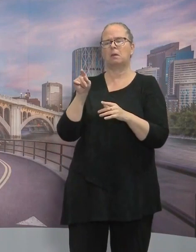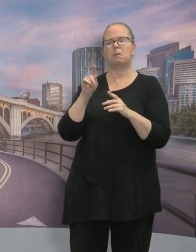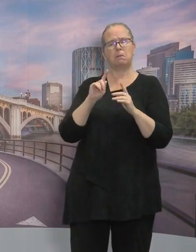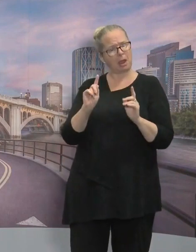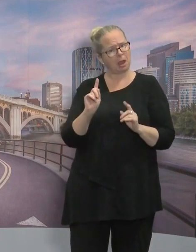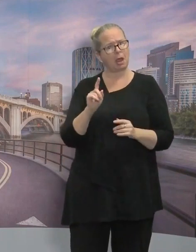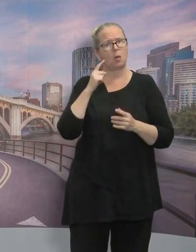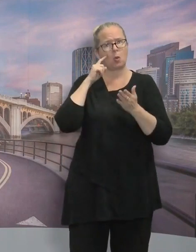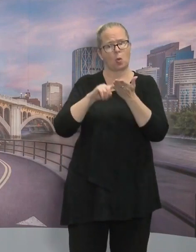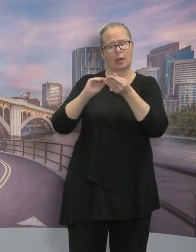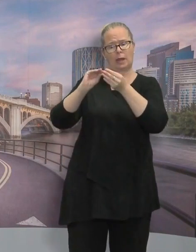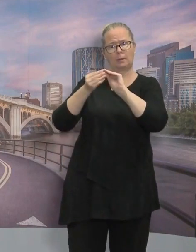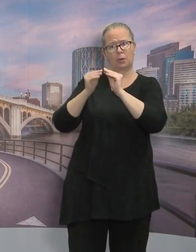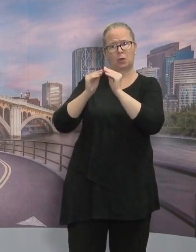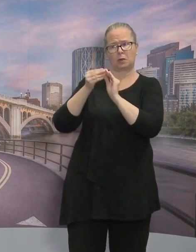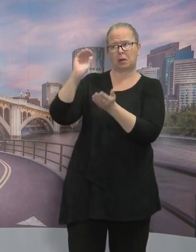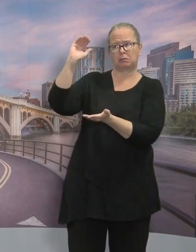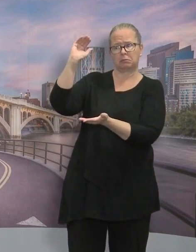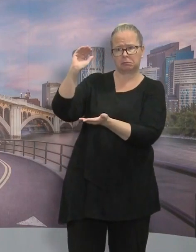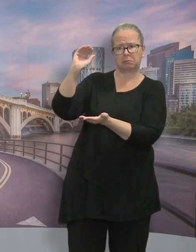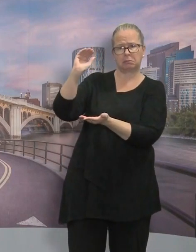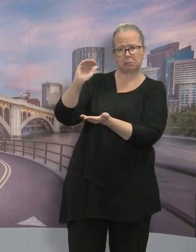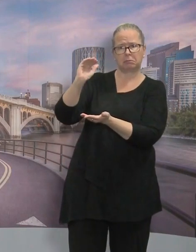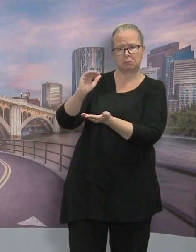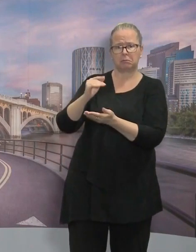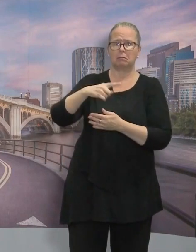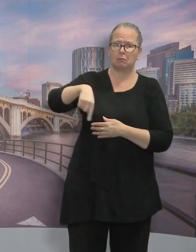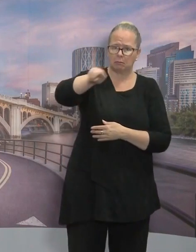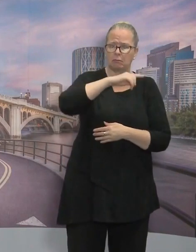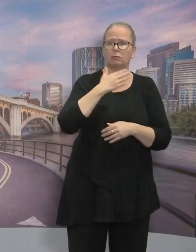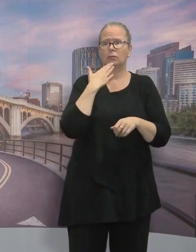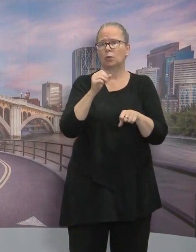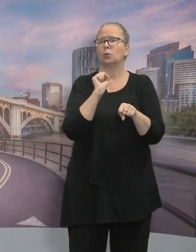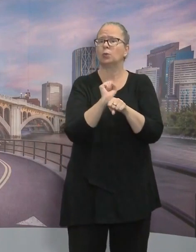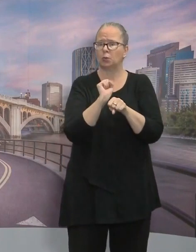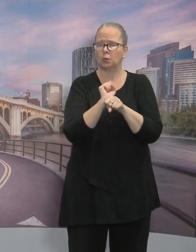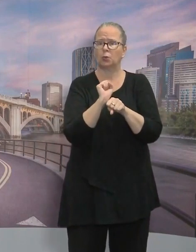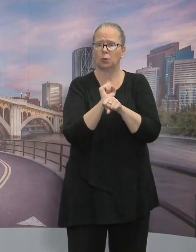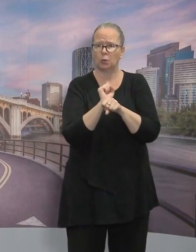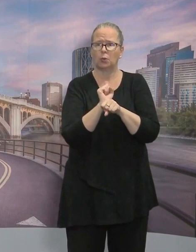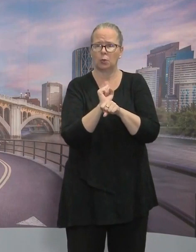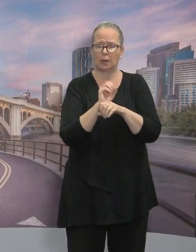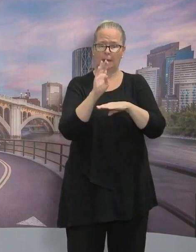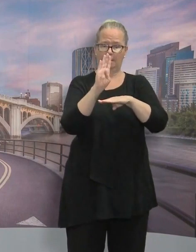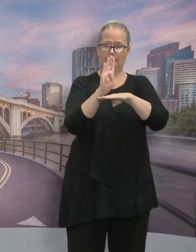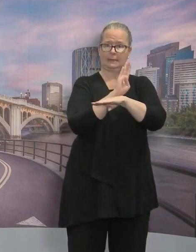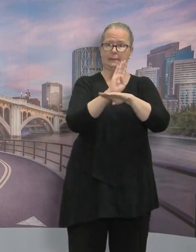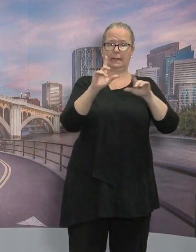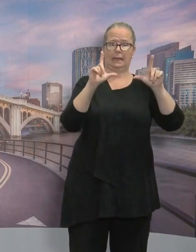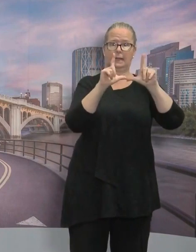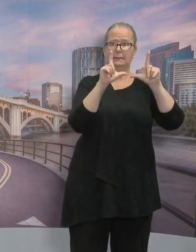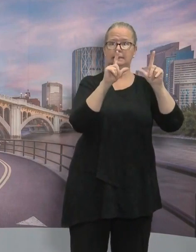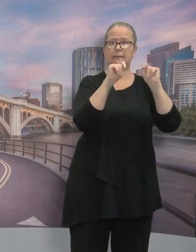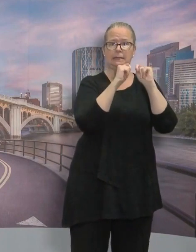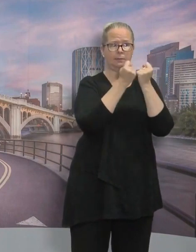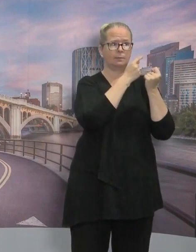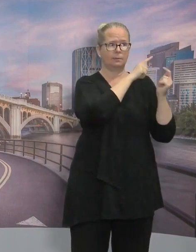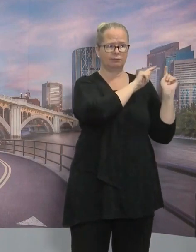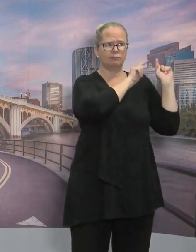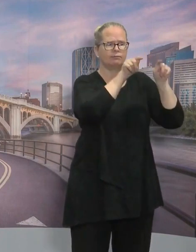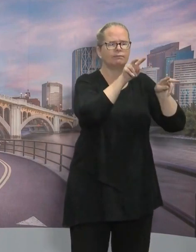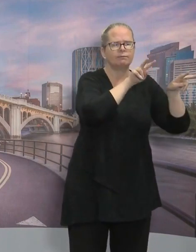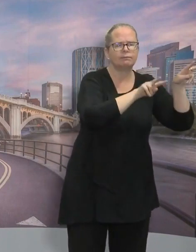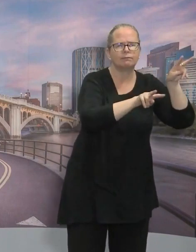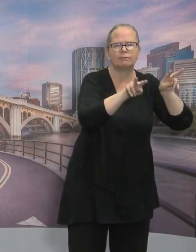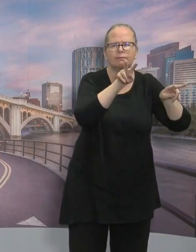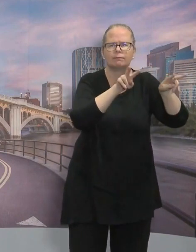and your families have been doing. Our business license team was also out over the weekend, and they received 21 calls